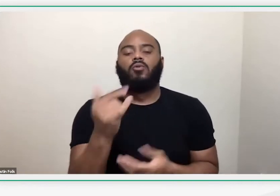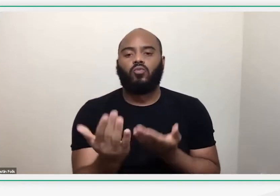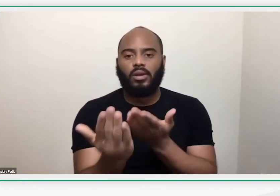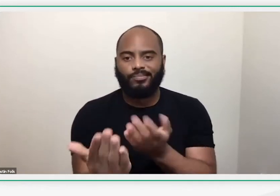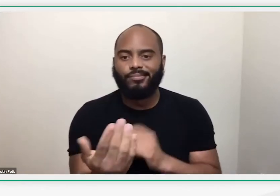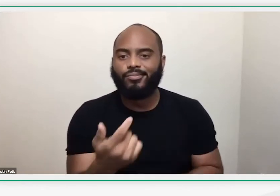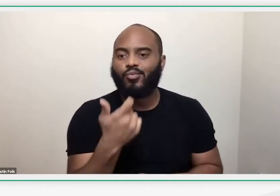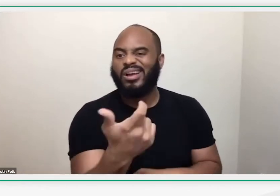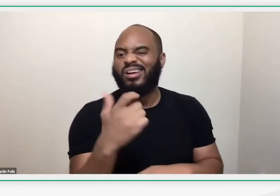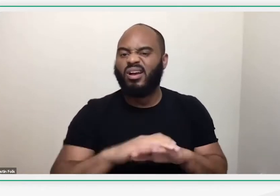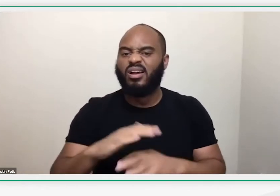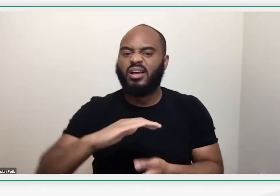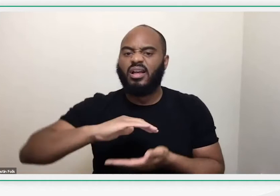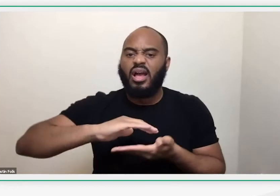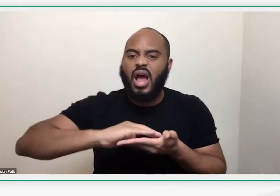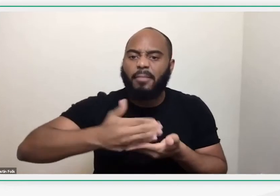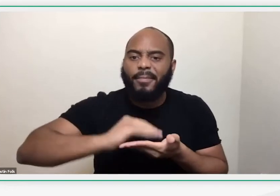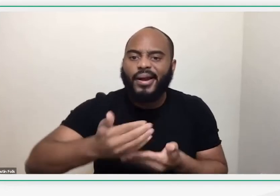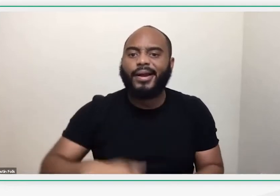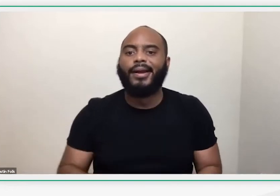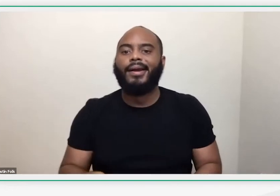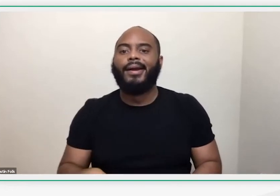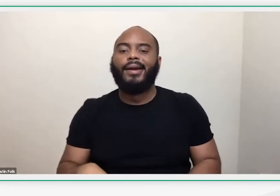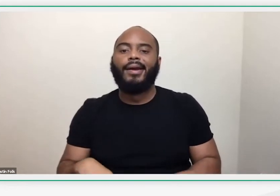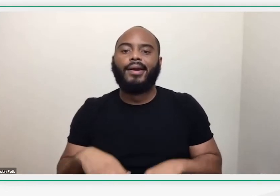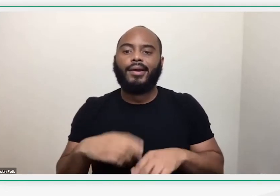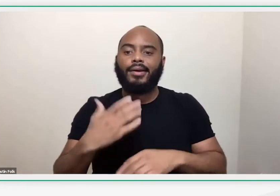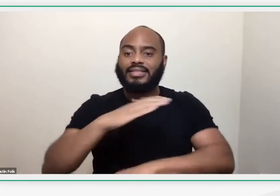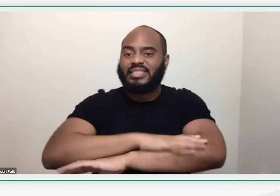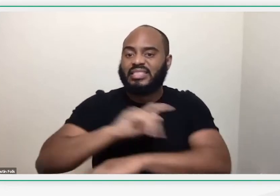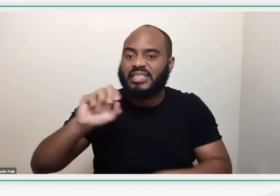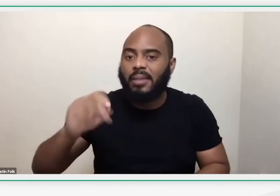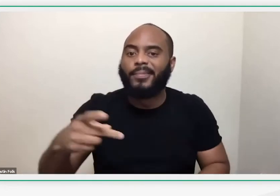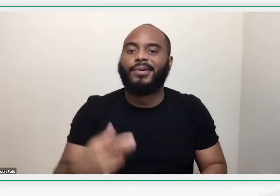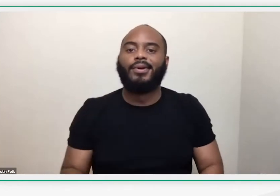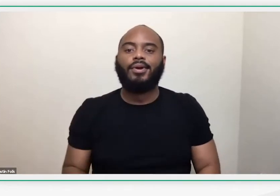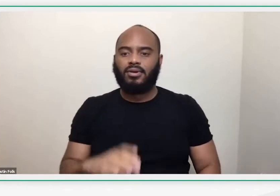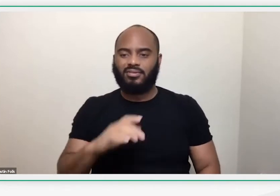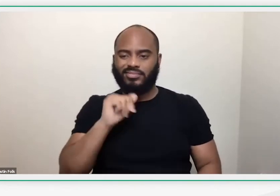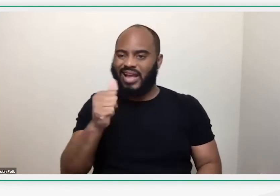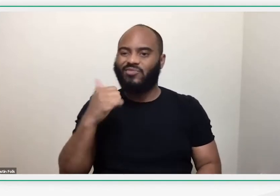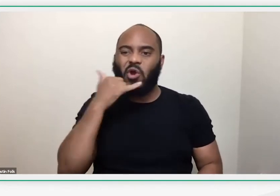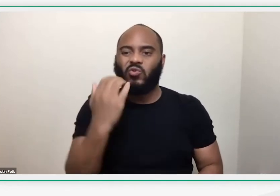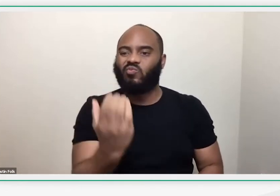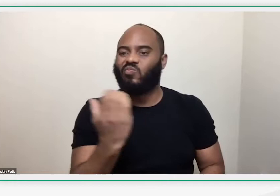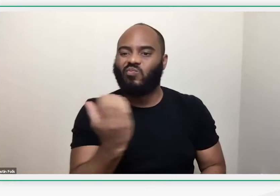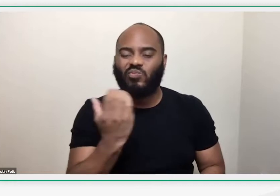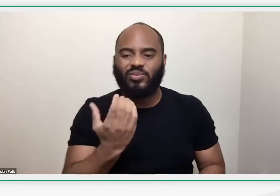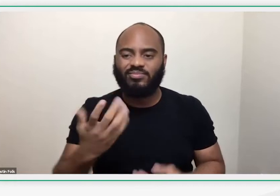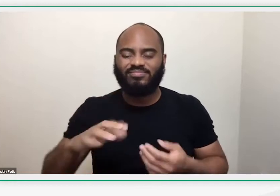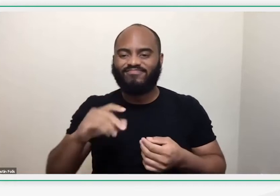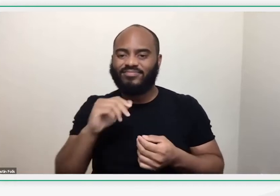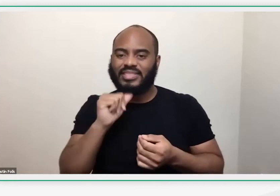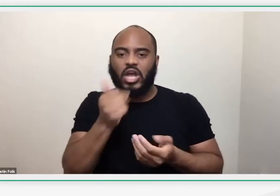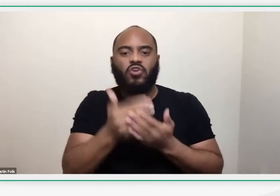Just some simple housekeeping. We are on Zoom today, and so it's highly recommended that you use a laptop computer or